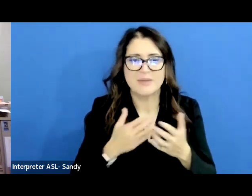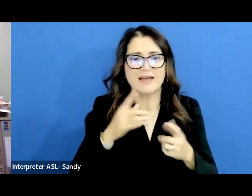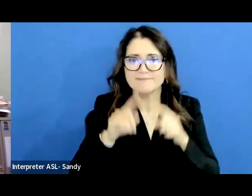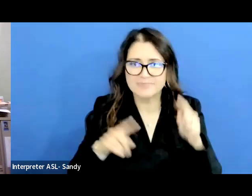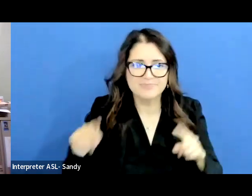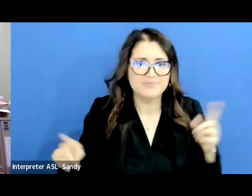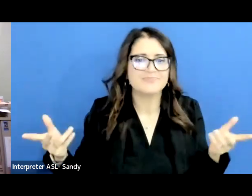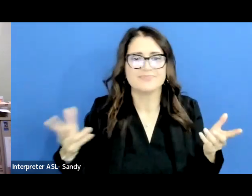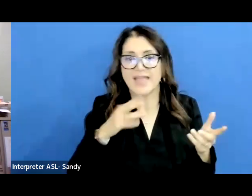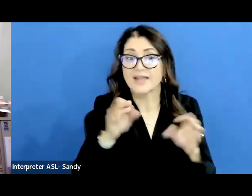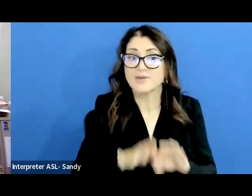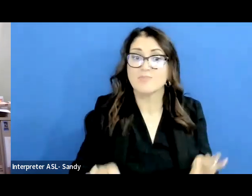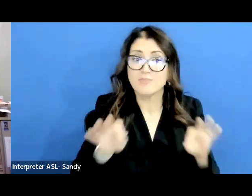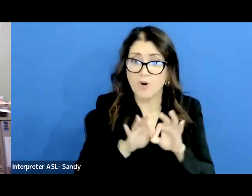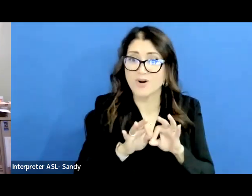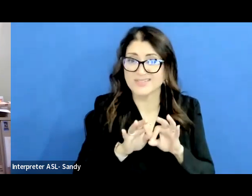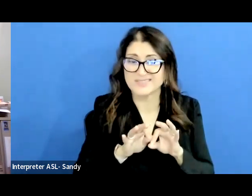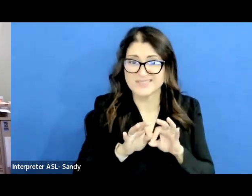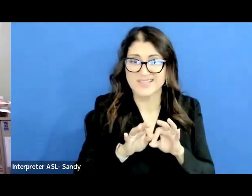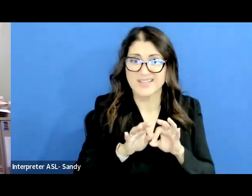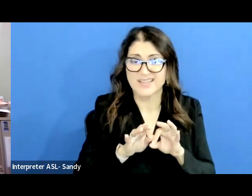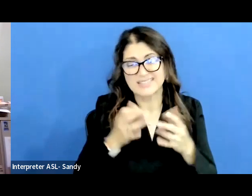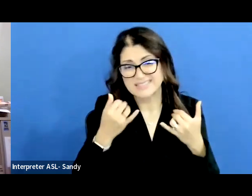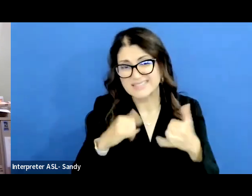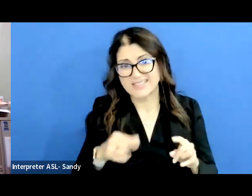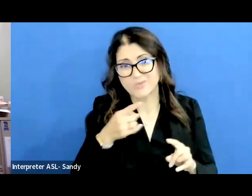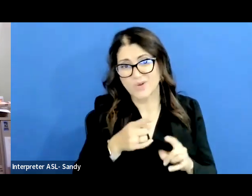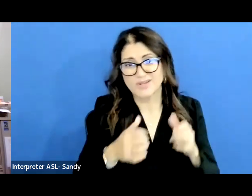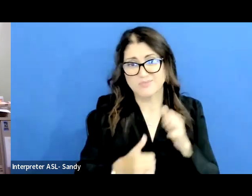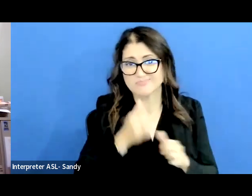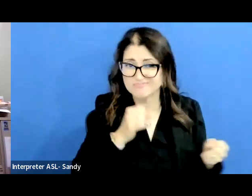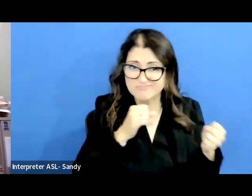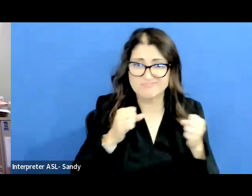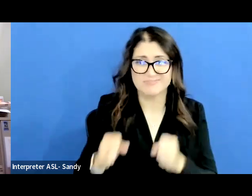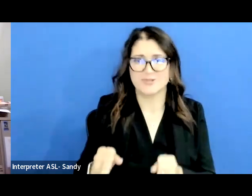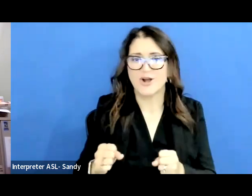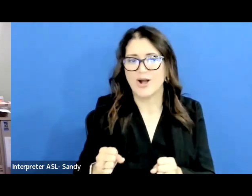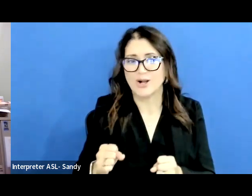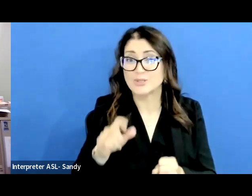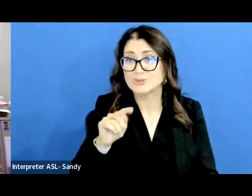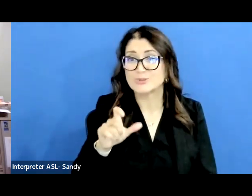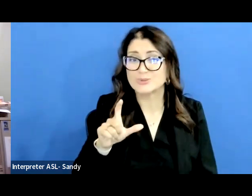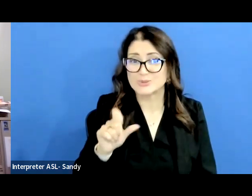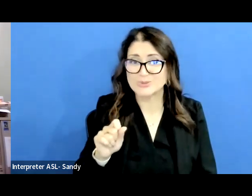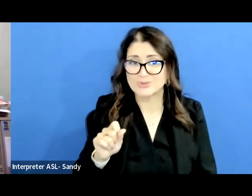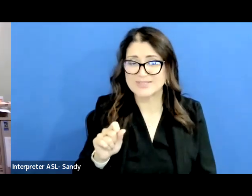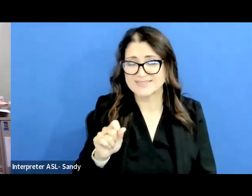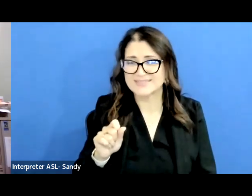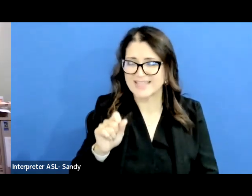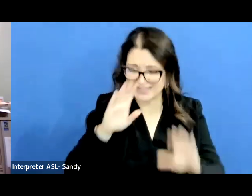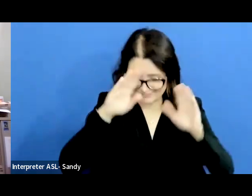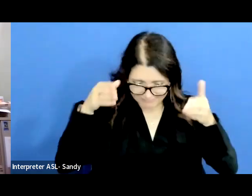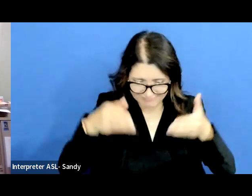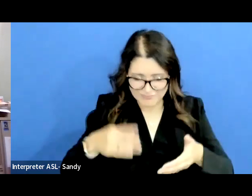immigrants attribute to food, it still remains one of the most resilient tools for informants identified as central to